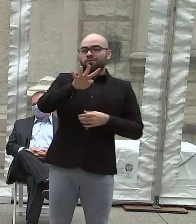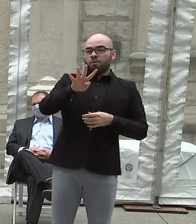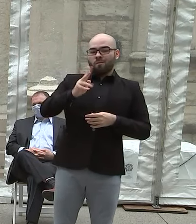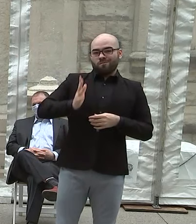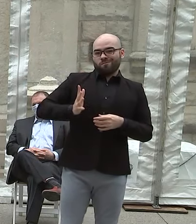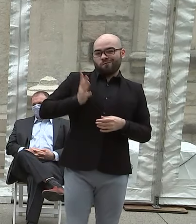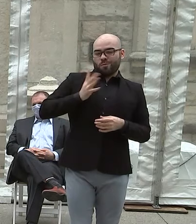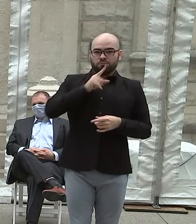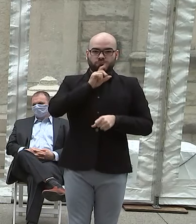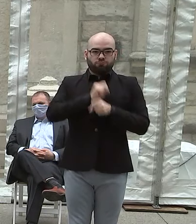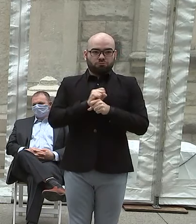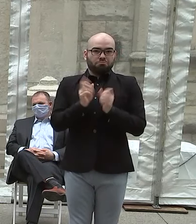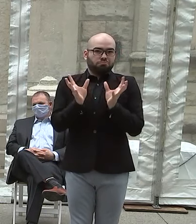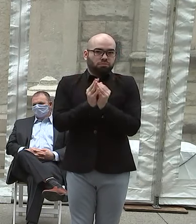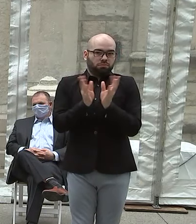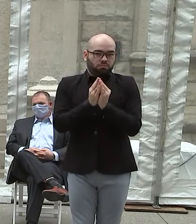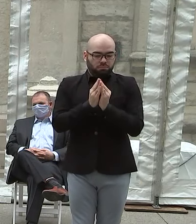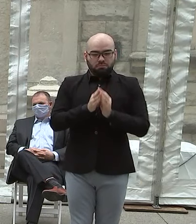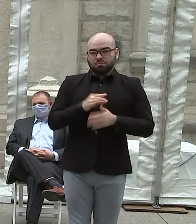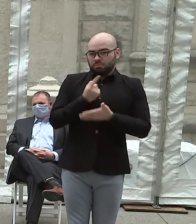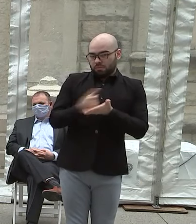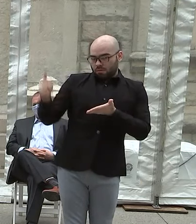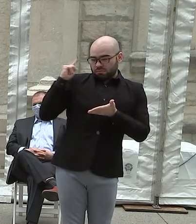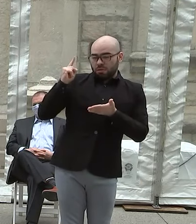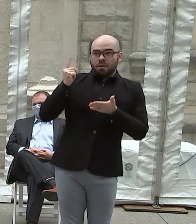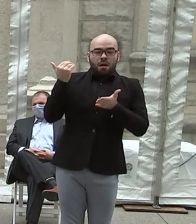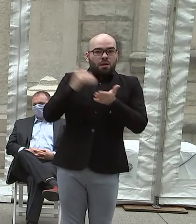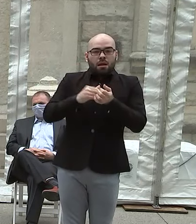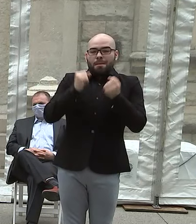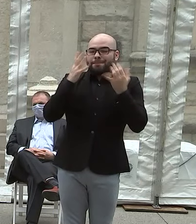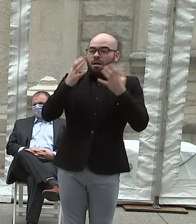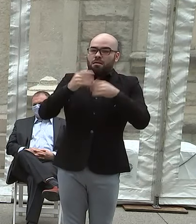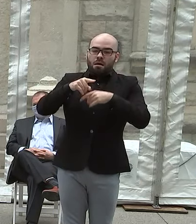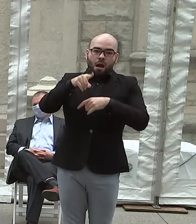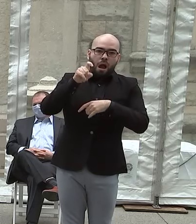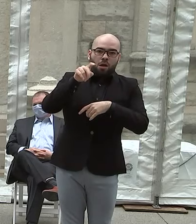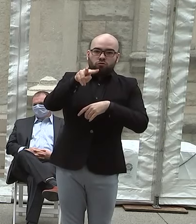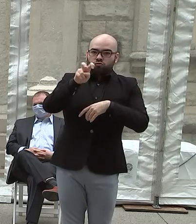last 6 weeks, not to mention the literally hundreds of hours that we spent